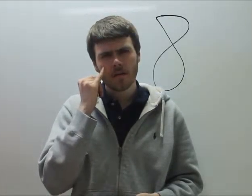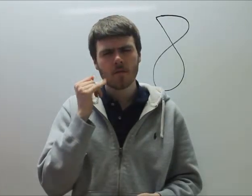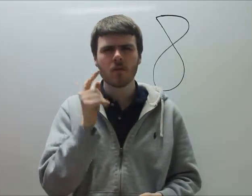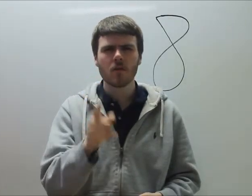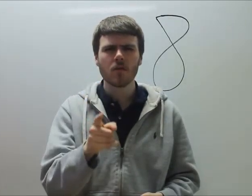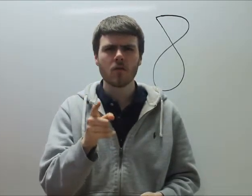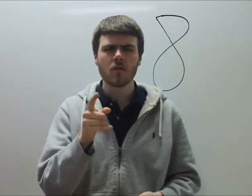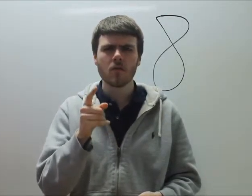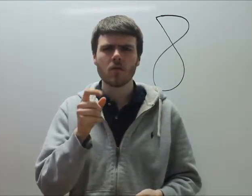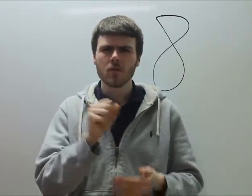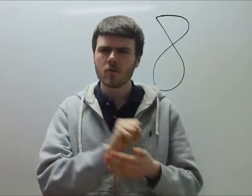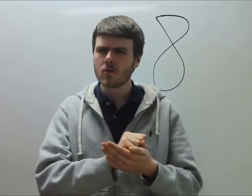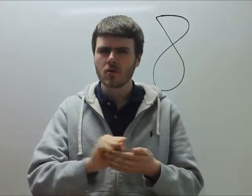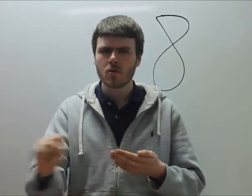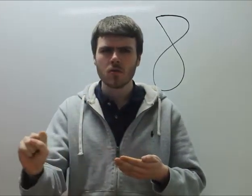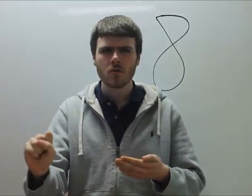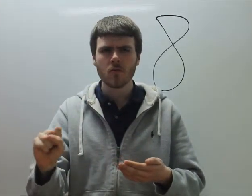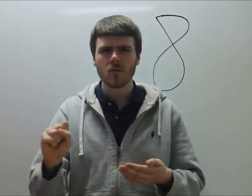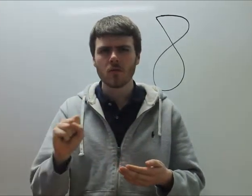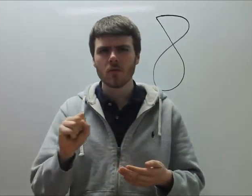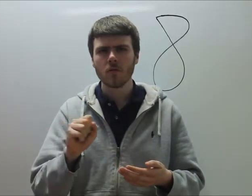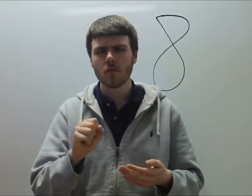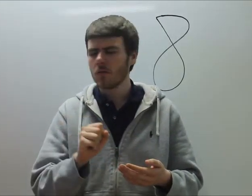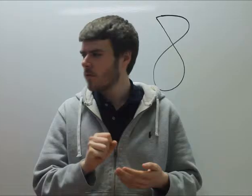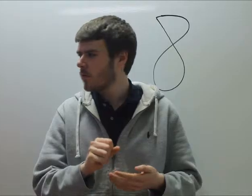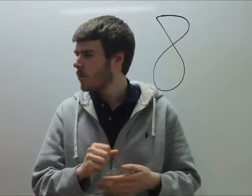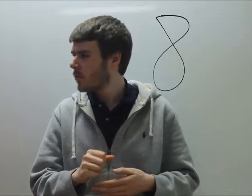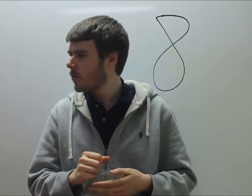If you skew